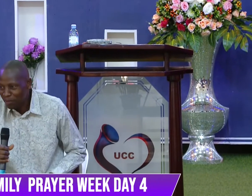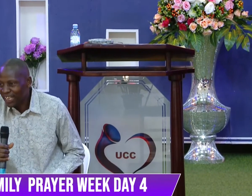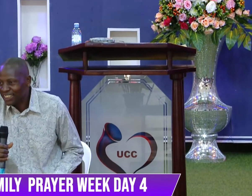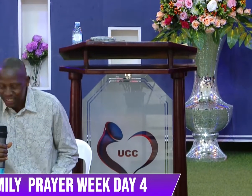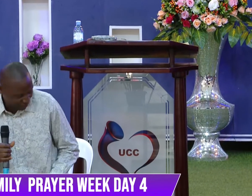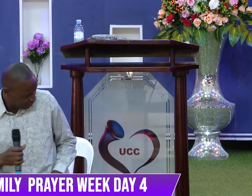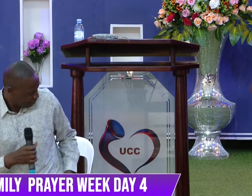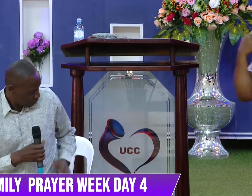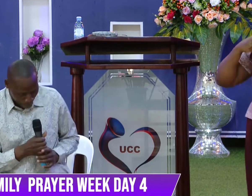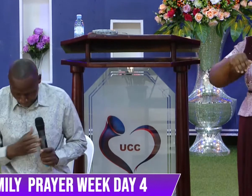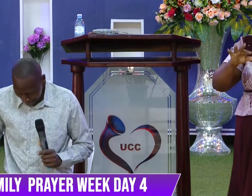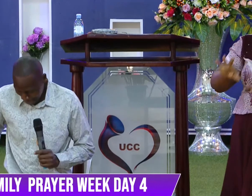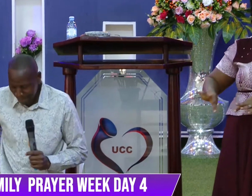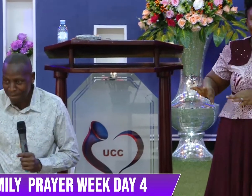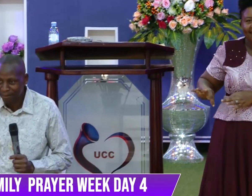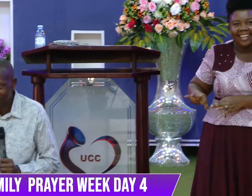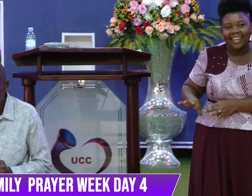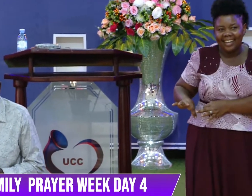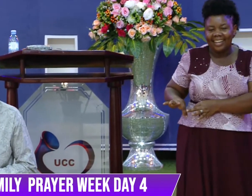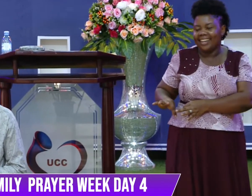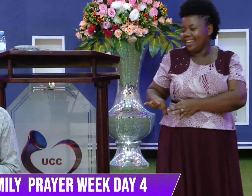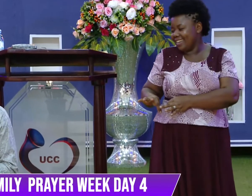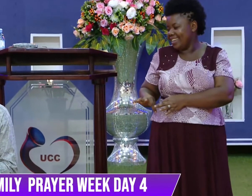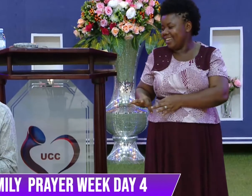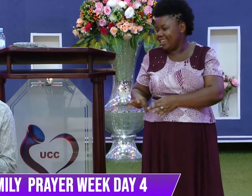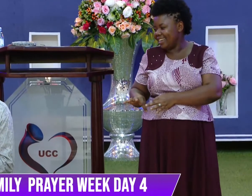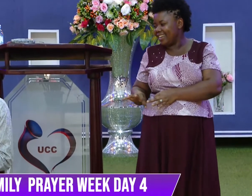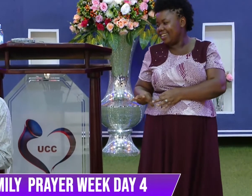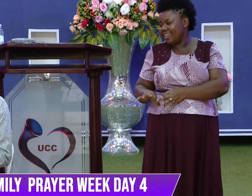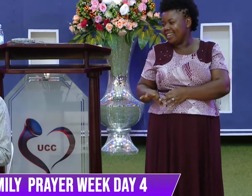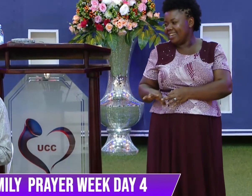Sister, they put on something very short